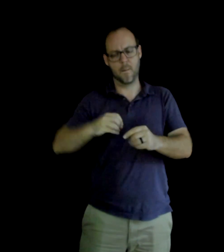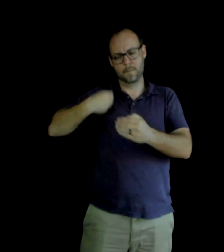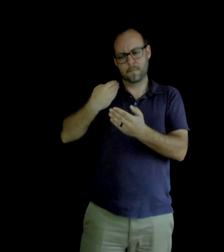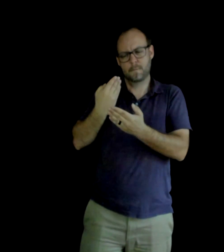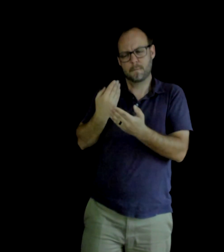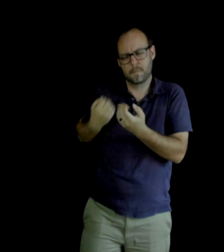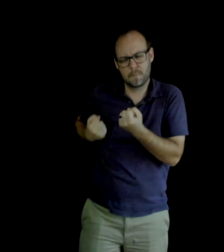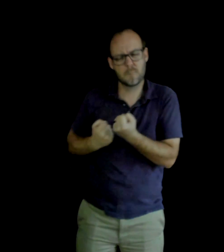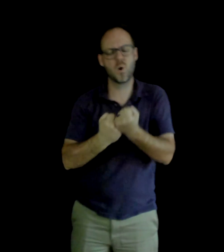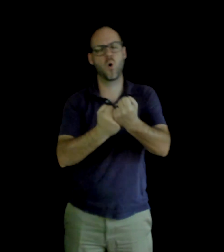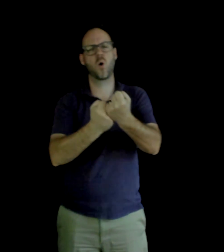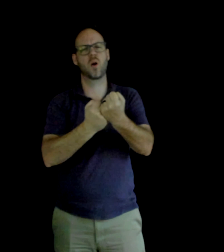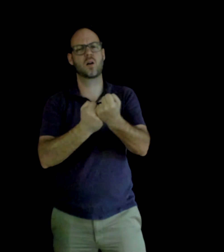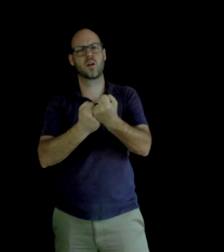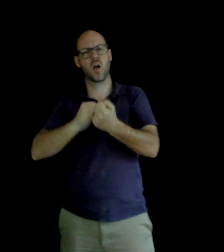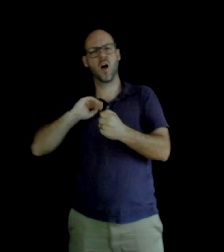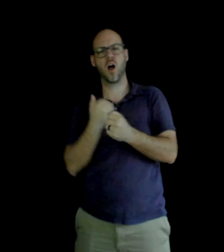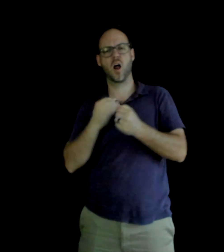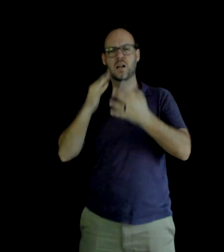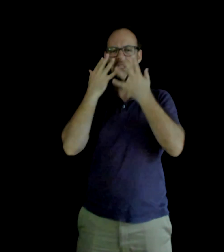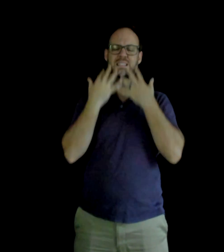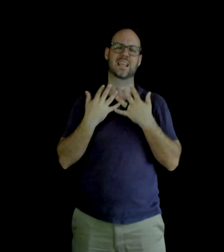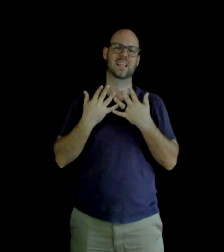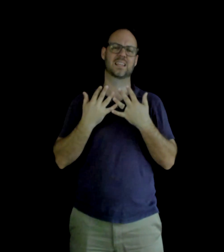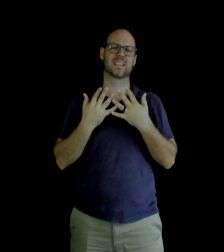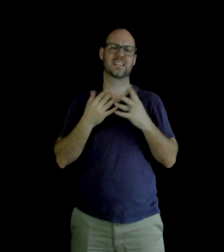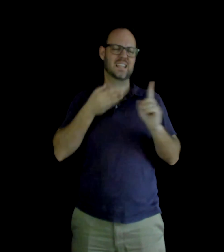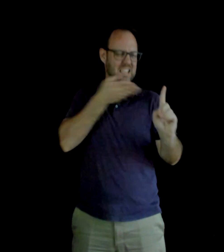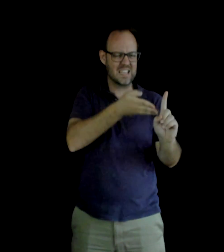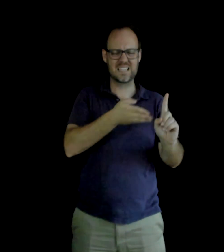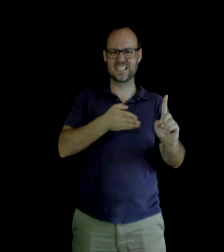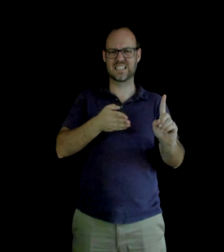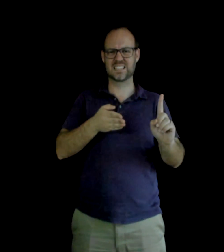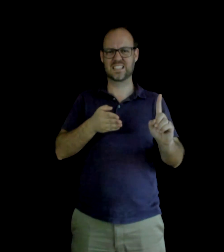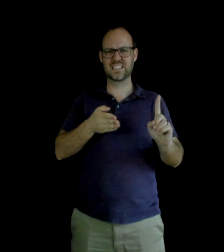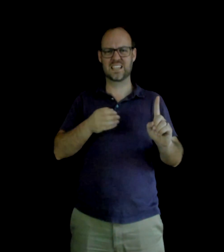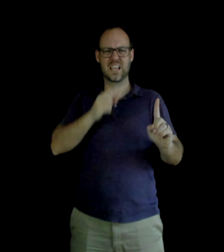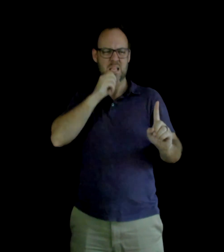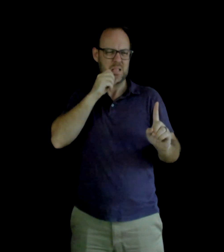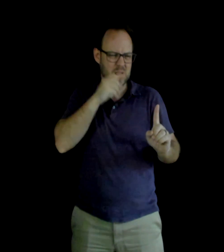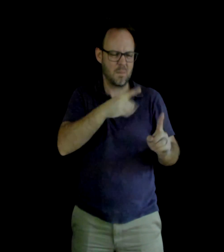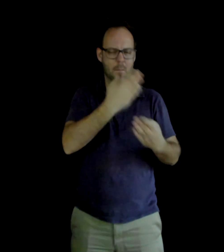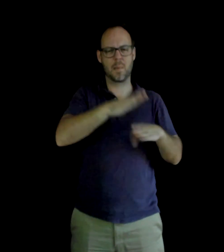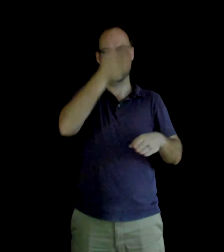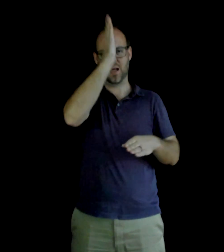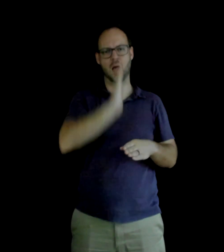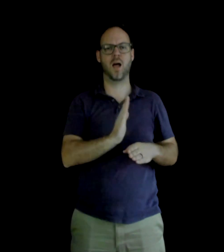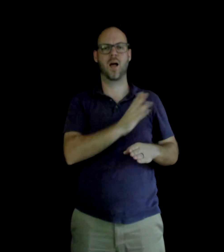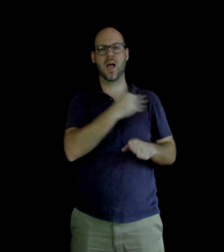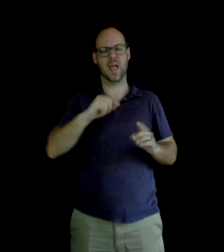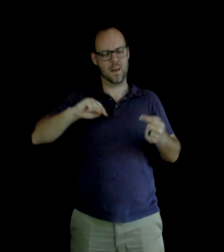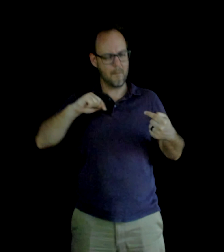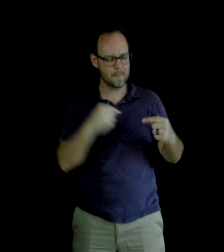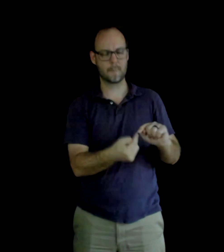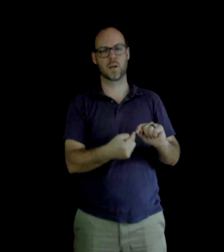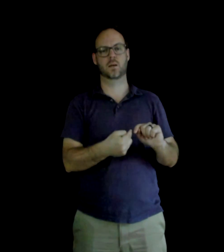He has borne our griefs and carried our sorrows. He was stricken, smitten by God, and